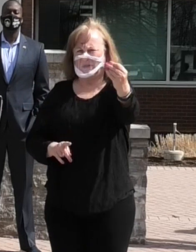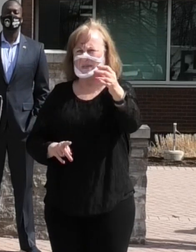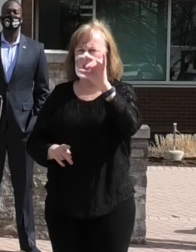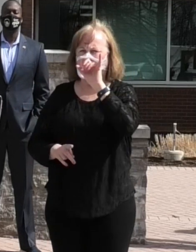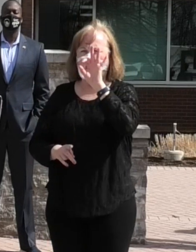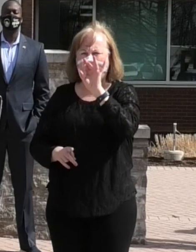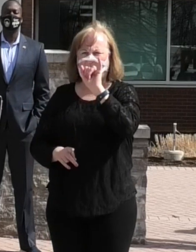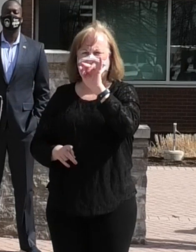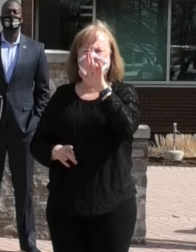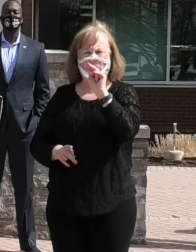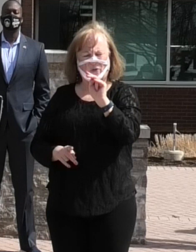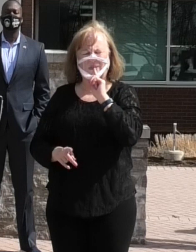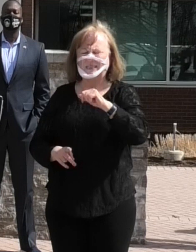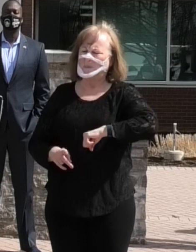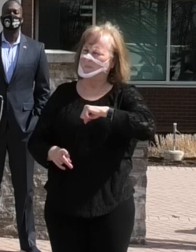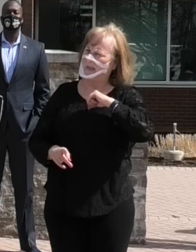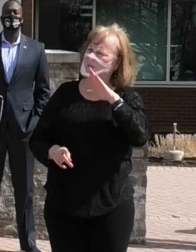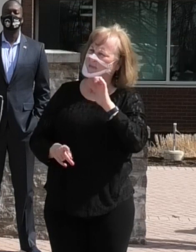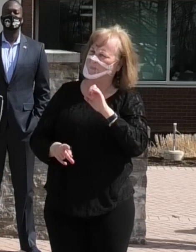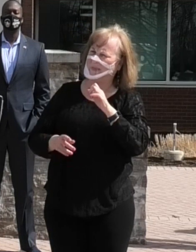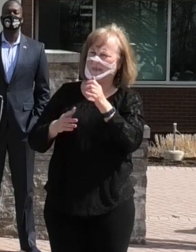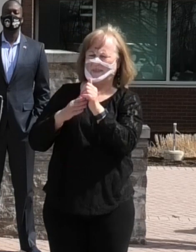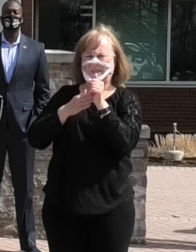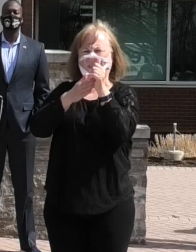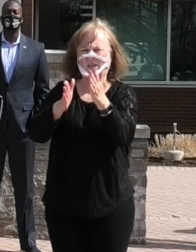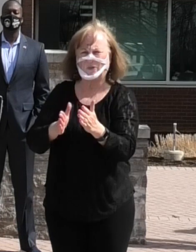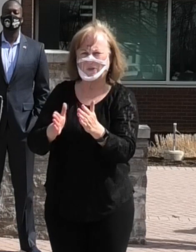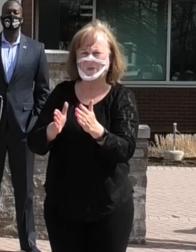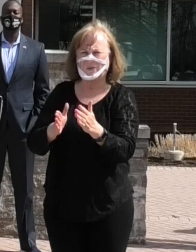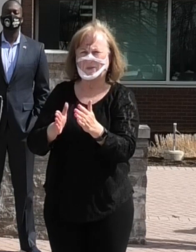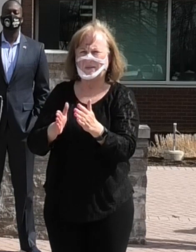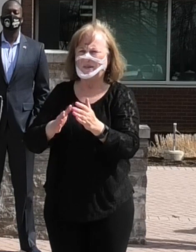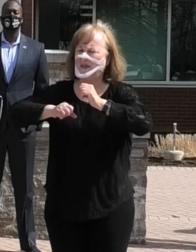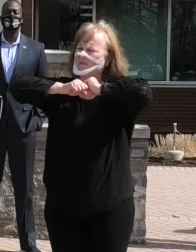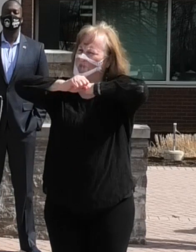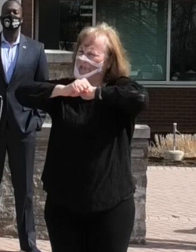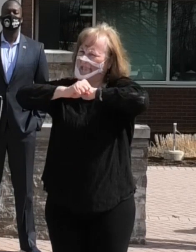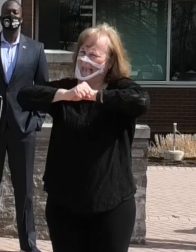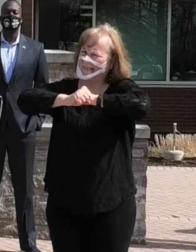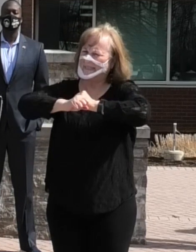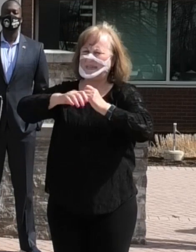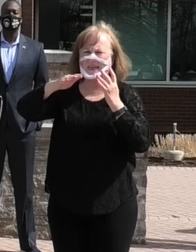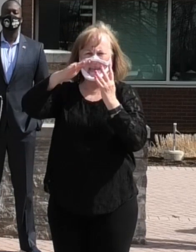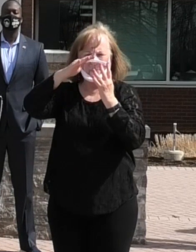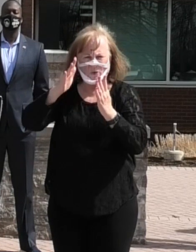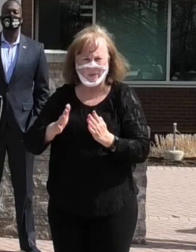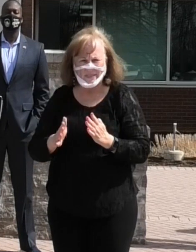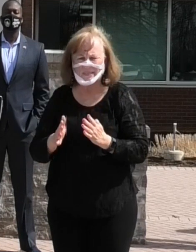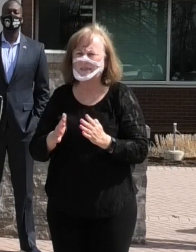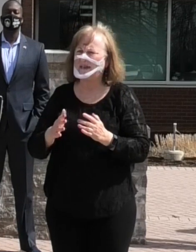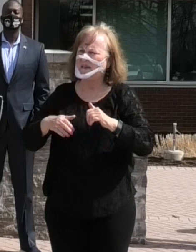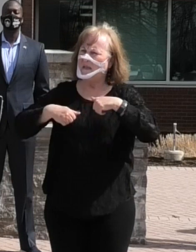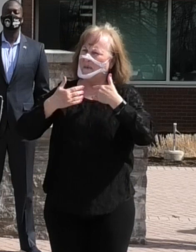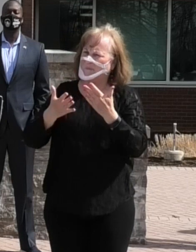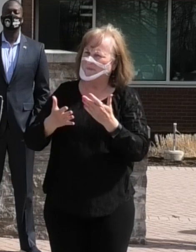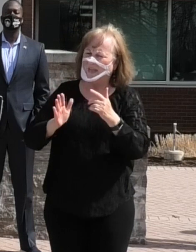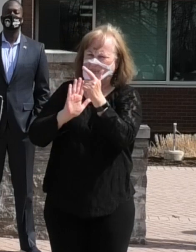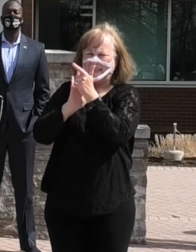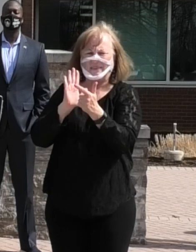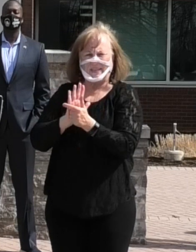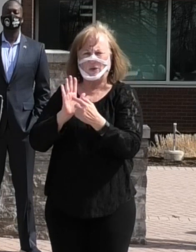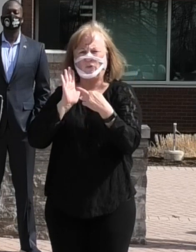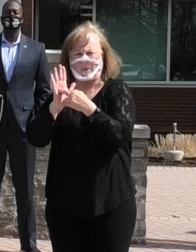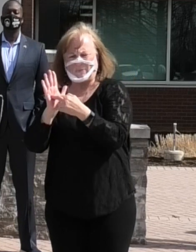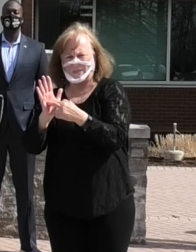FERN has been proud to be at the forefront of protecting immigrants by providing legal representation,